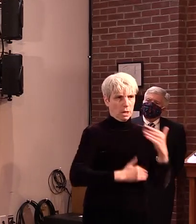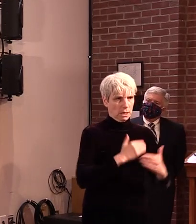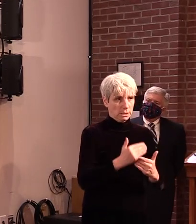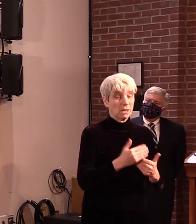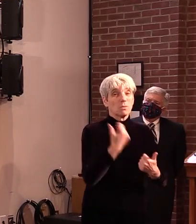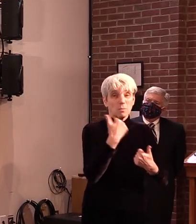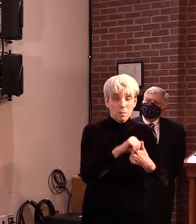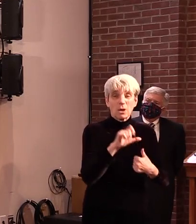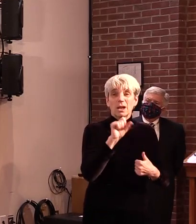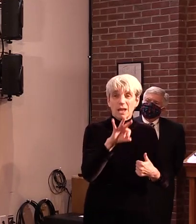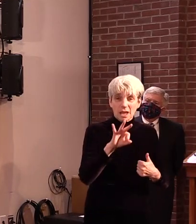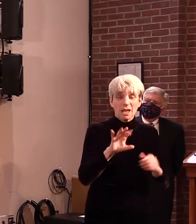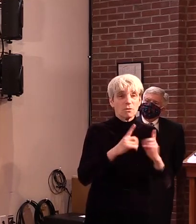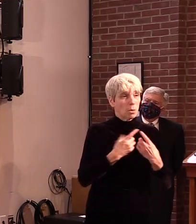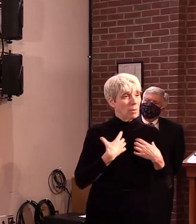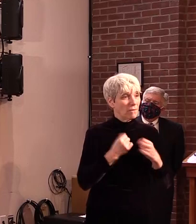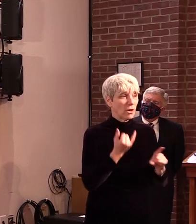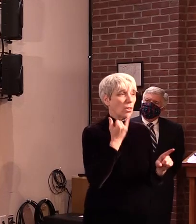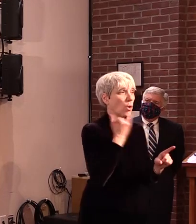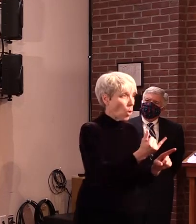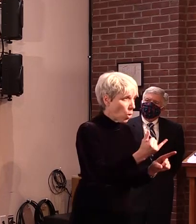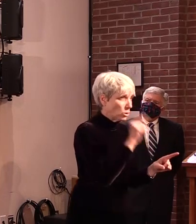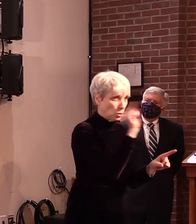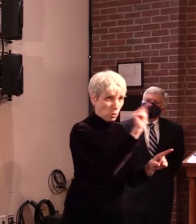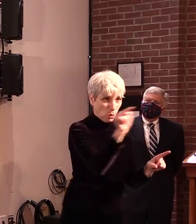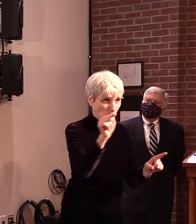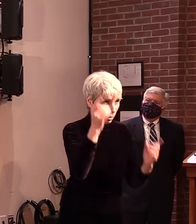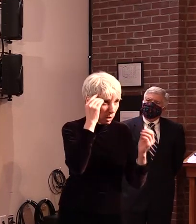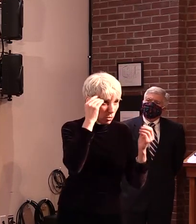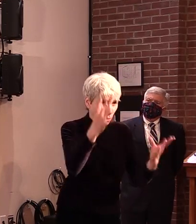a call from us, please answer the call.